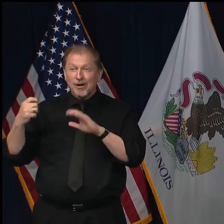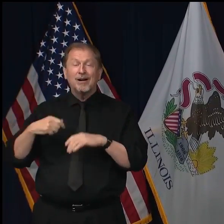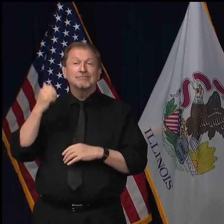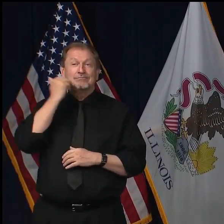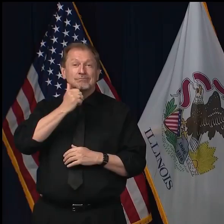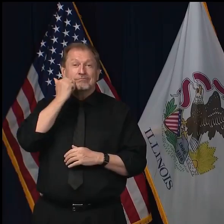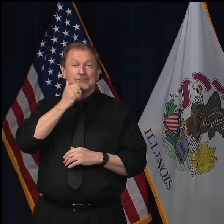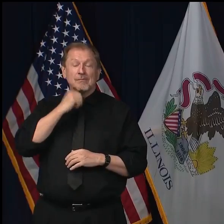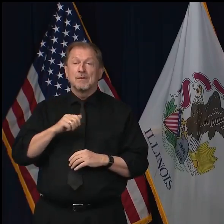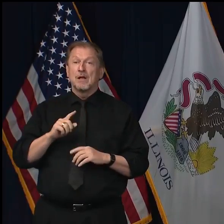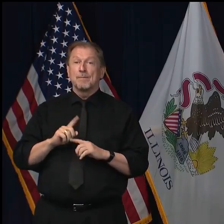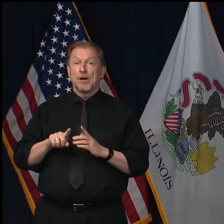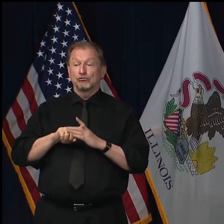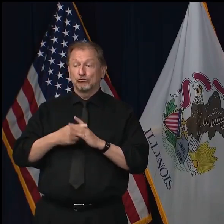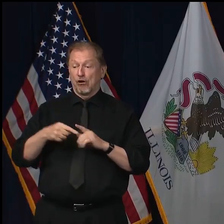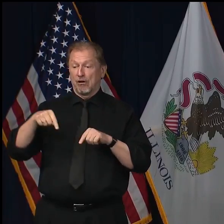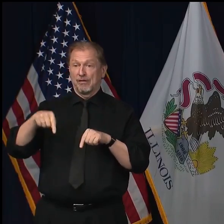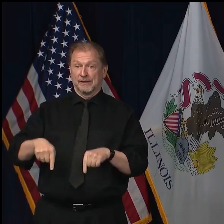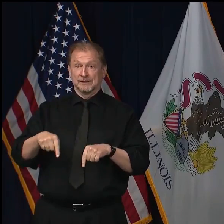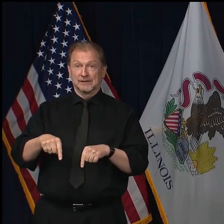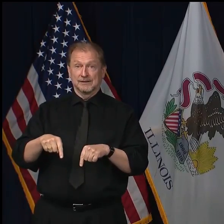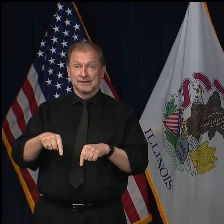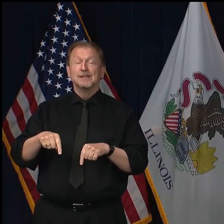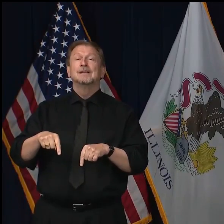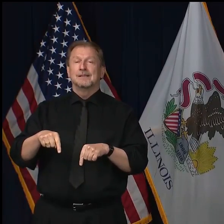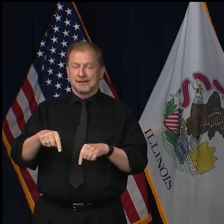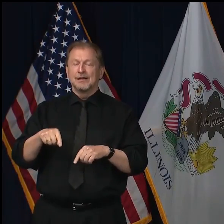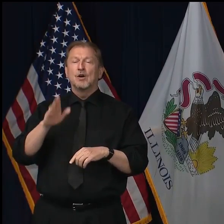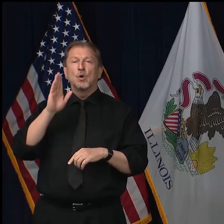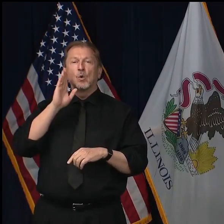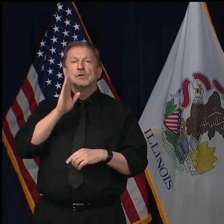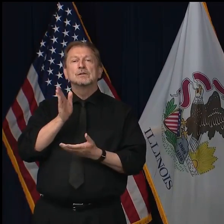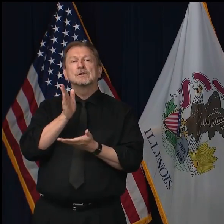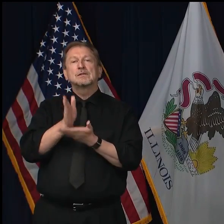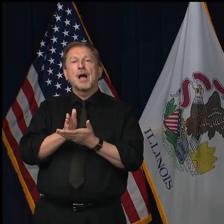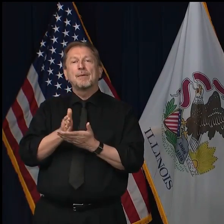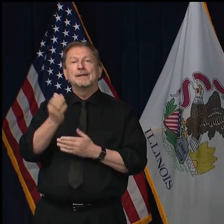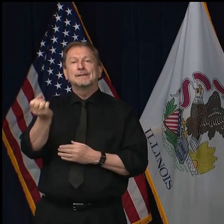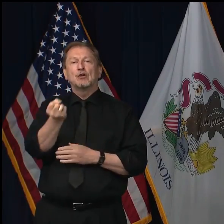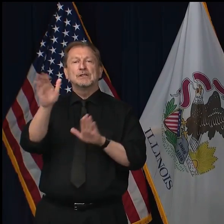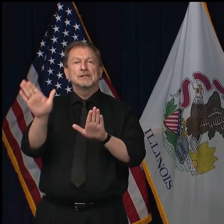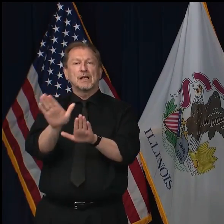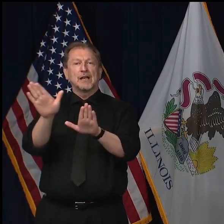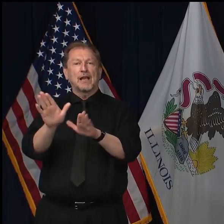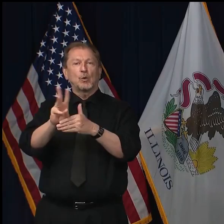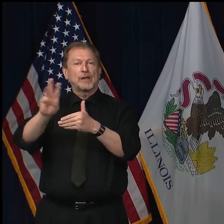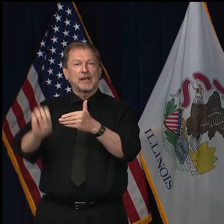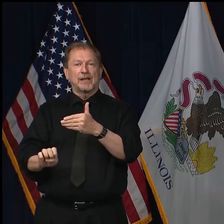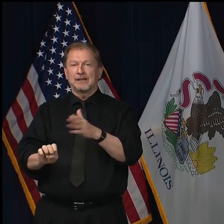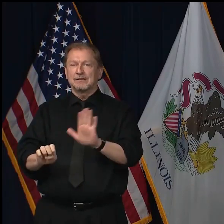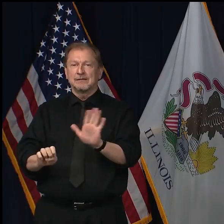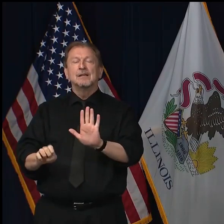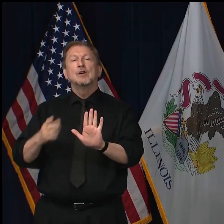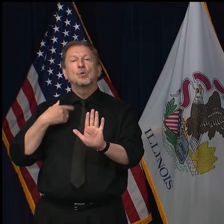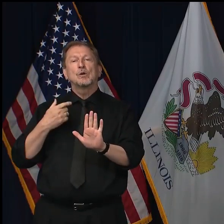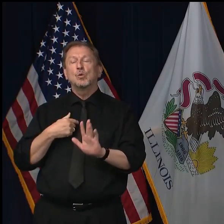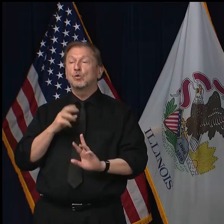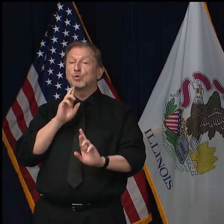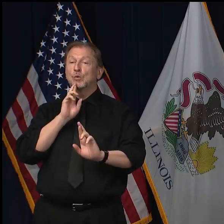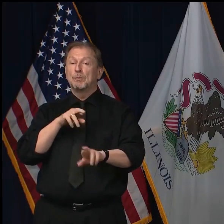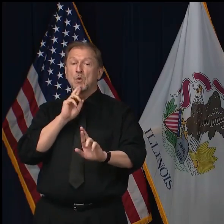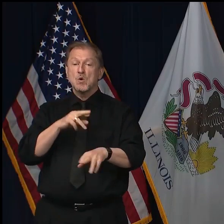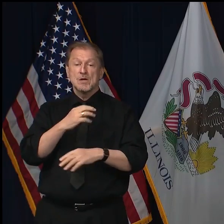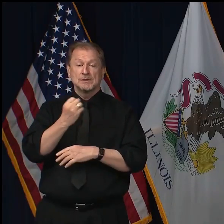we will no longer hold weekend in-person briefings, but instead we'll release daily medical statistics